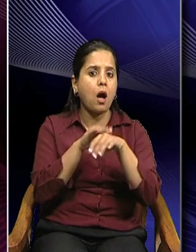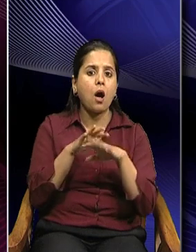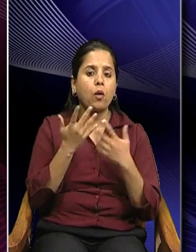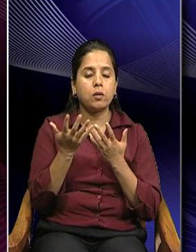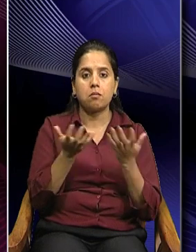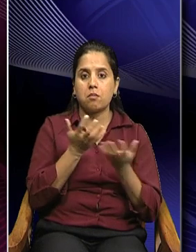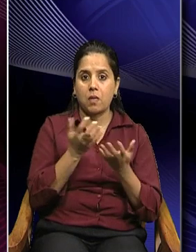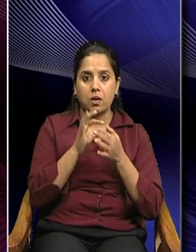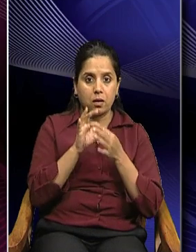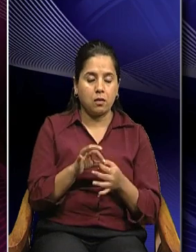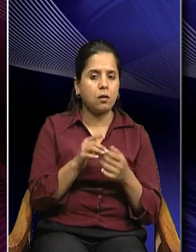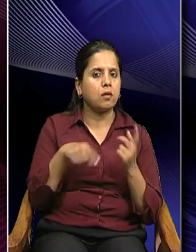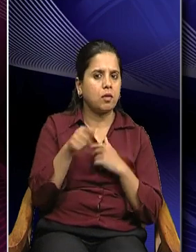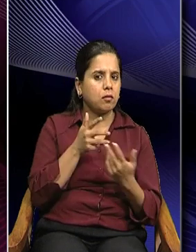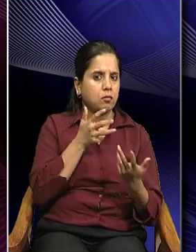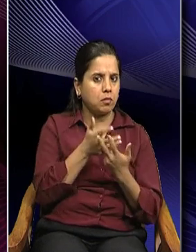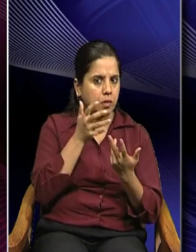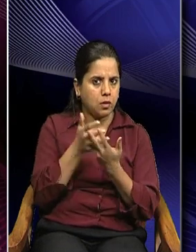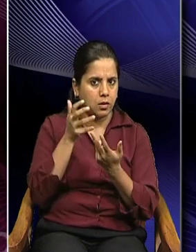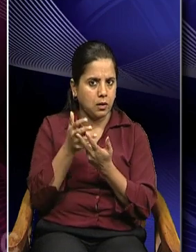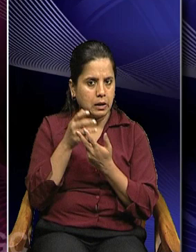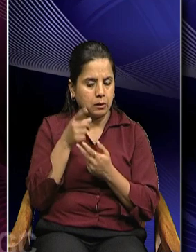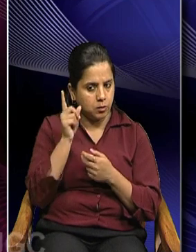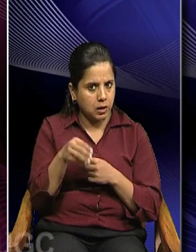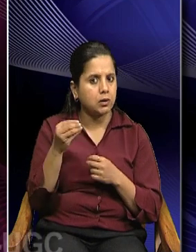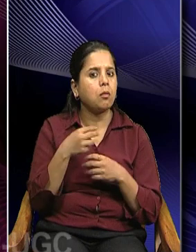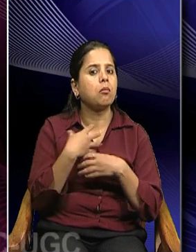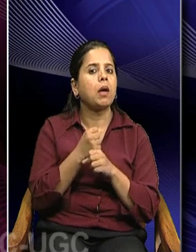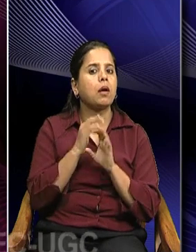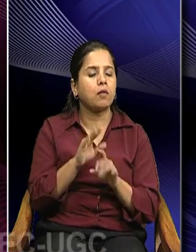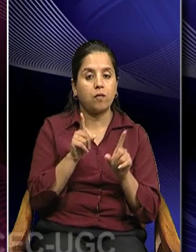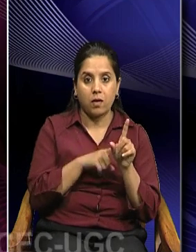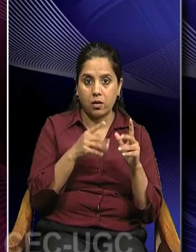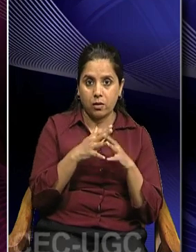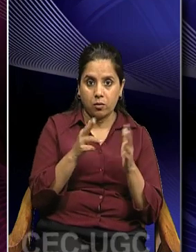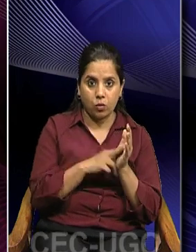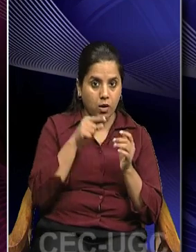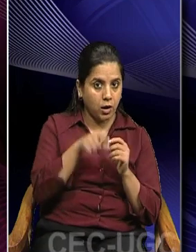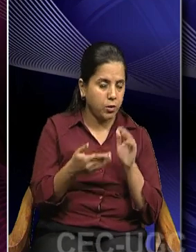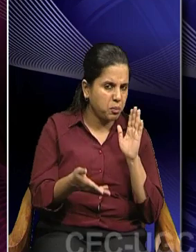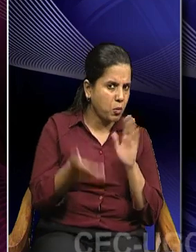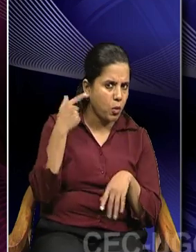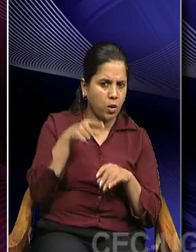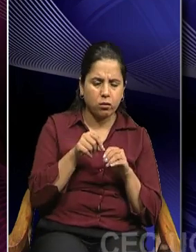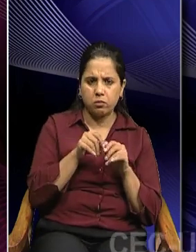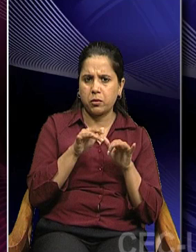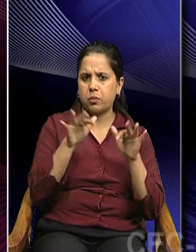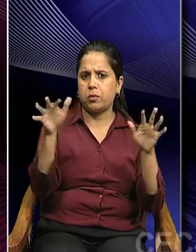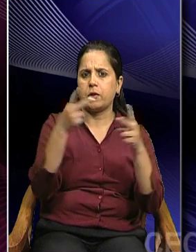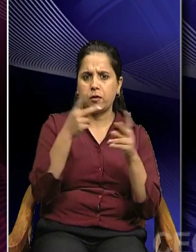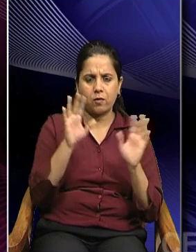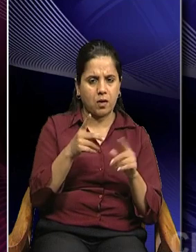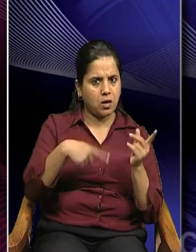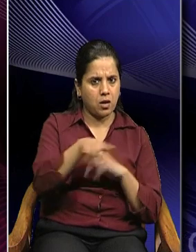been tailored specifically to cater to them. YWN are the most influential segments, and we